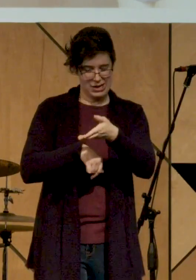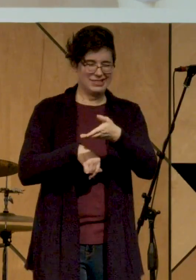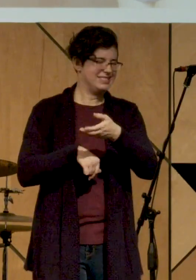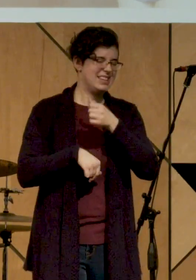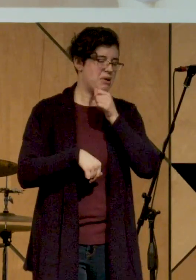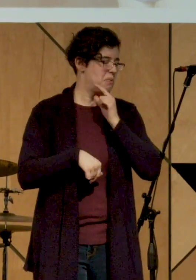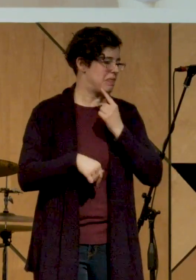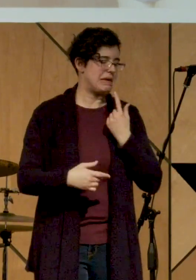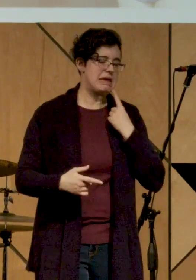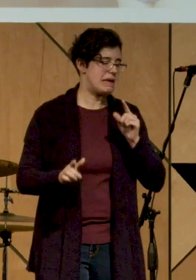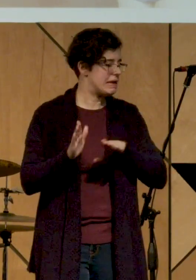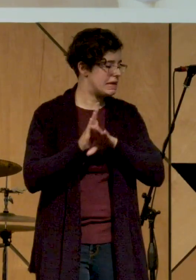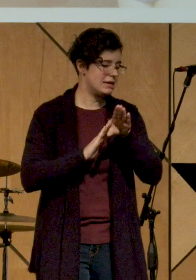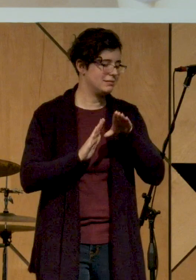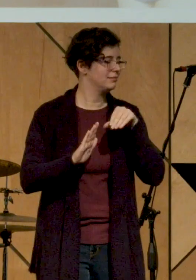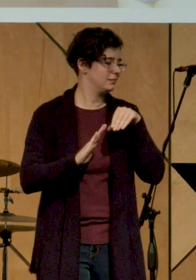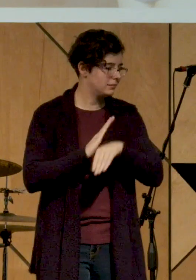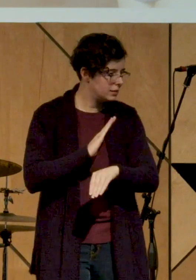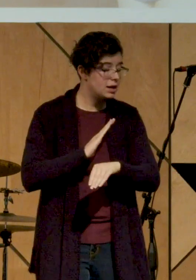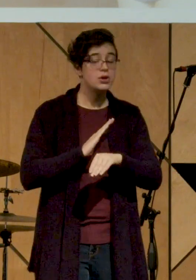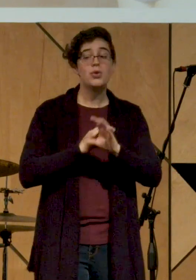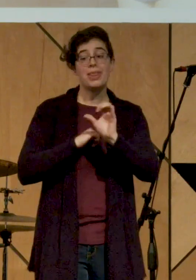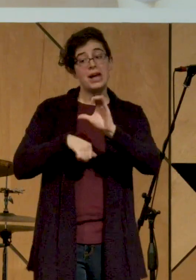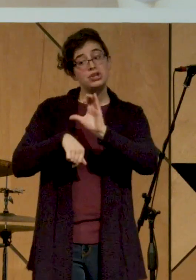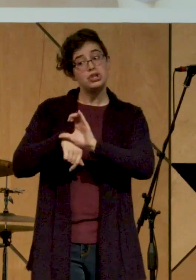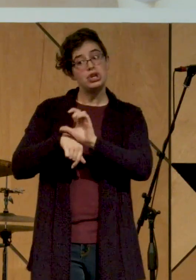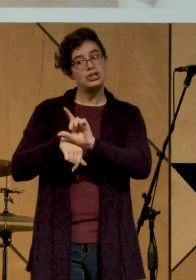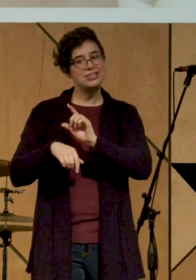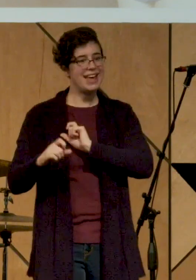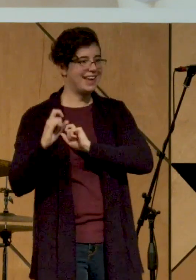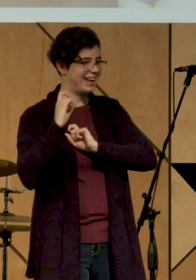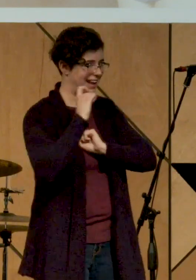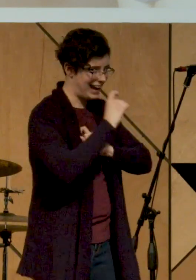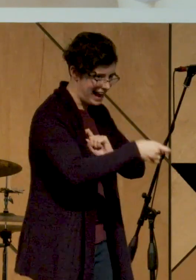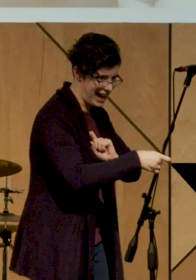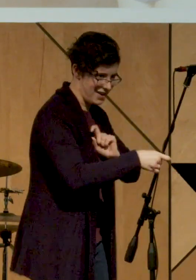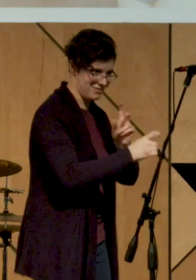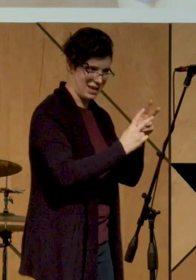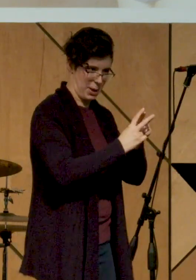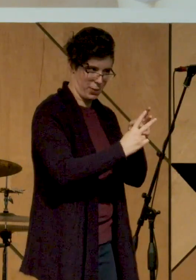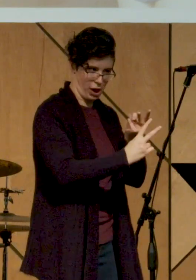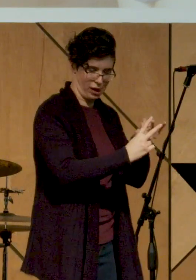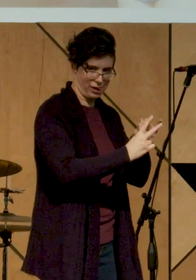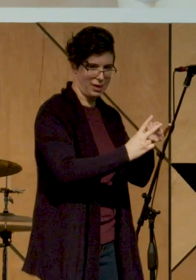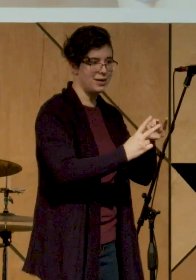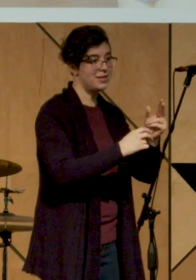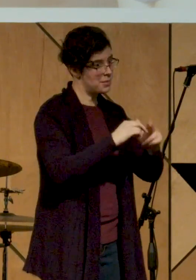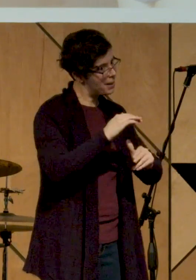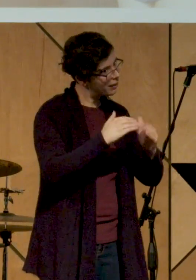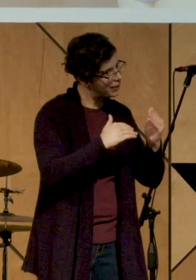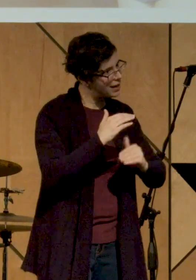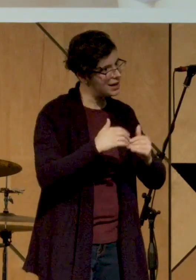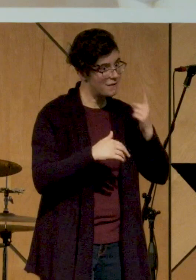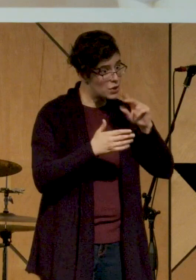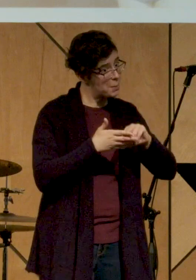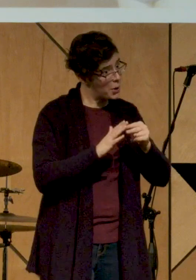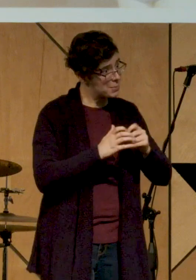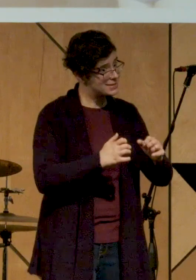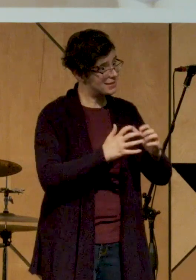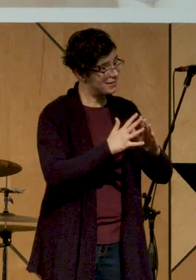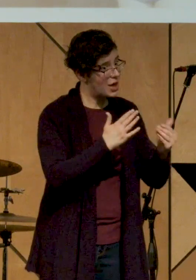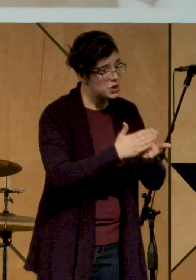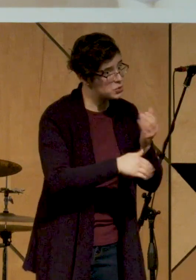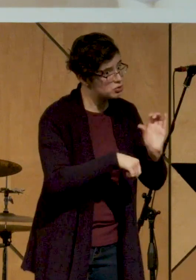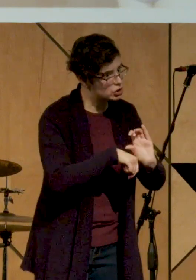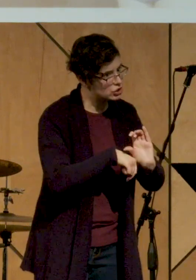fading closed down and gave the Hernandez their building so that they could plant a new church there. I don't know about